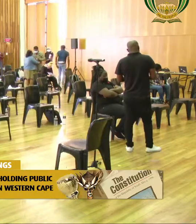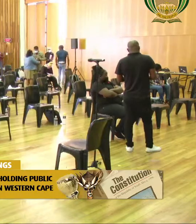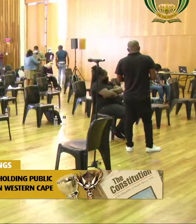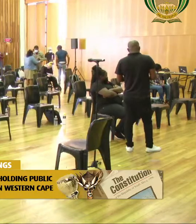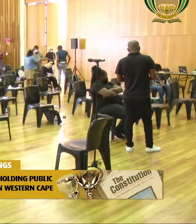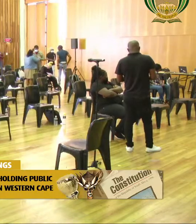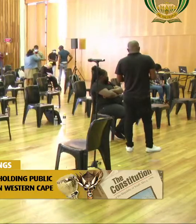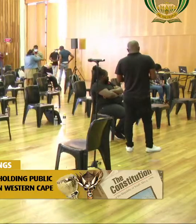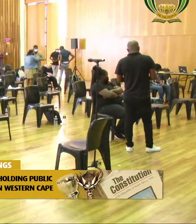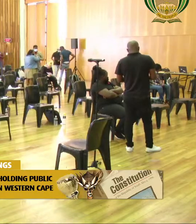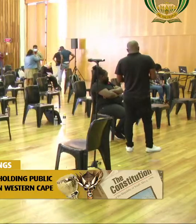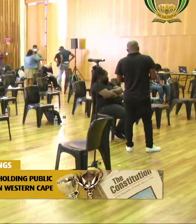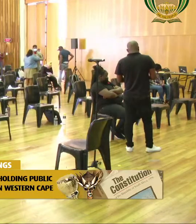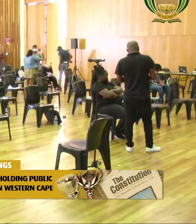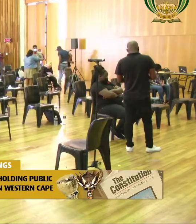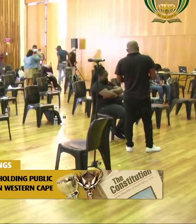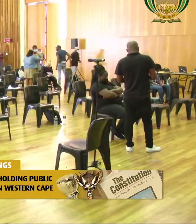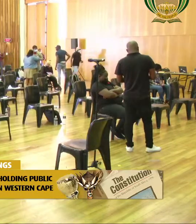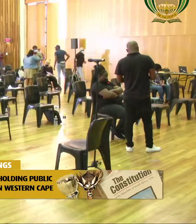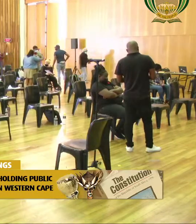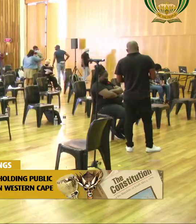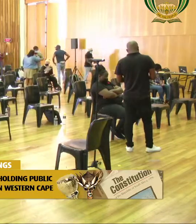Total nonsense.